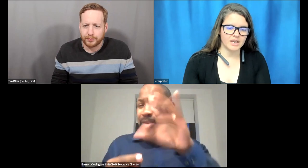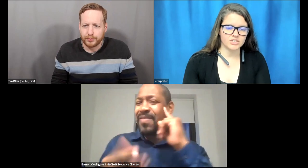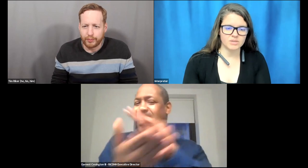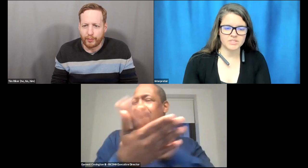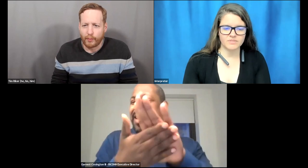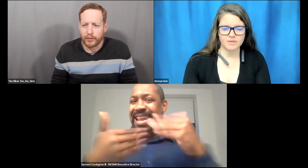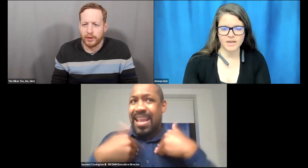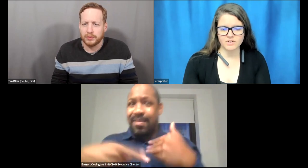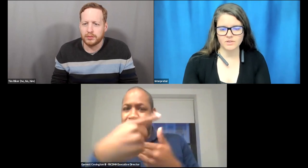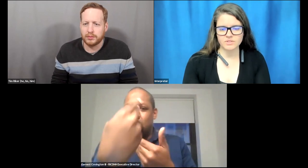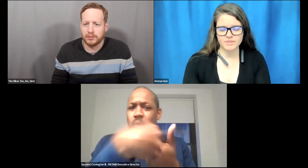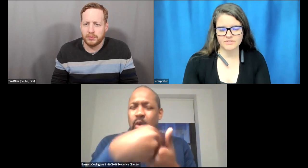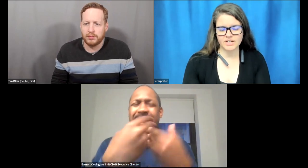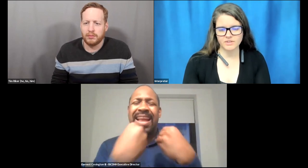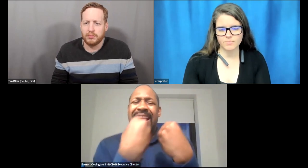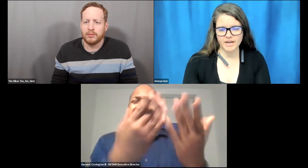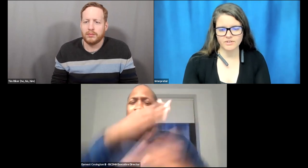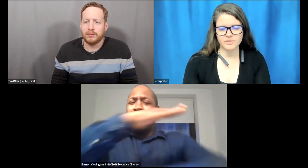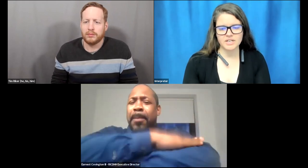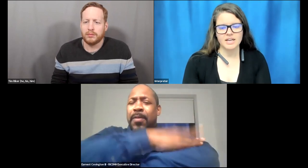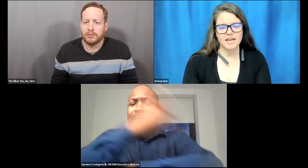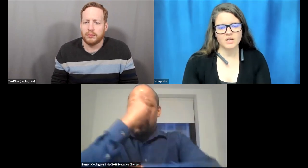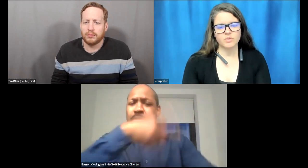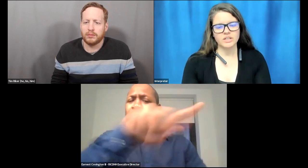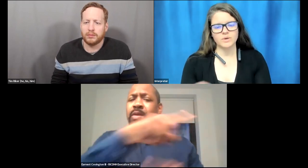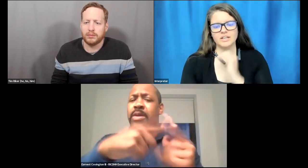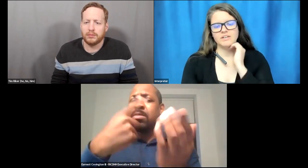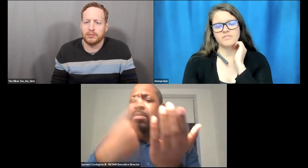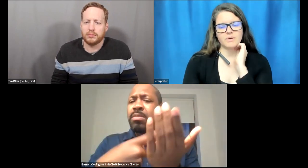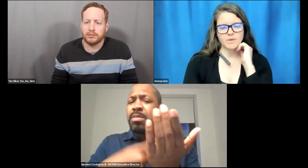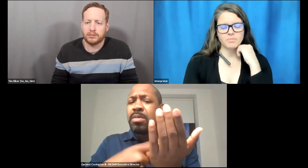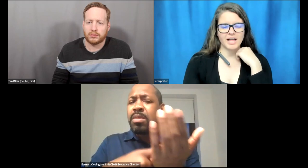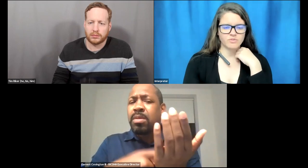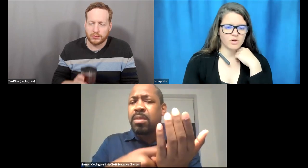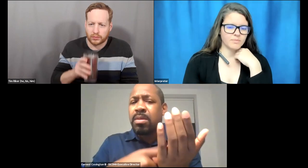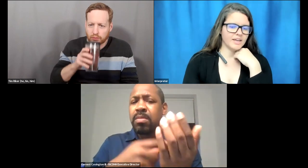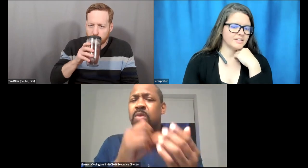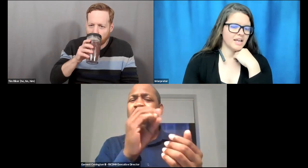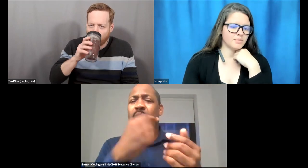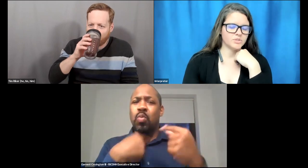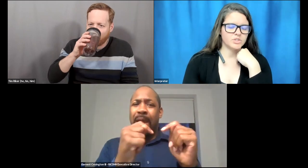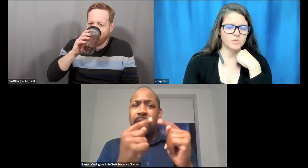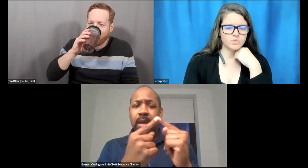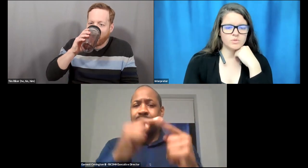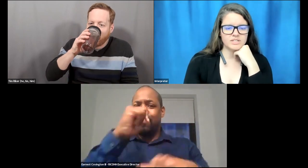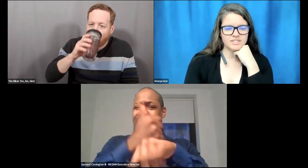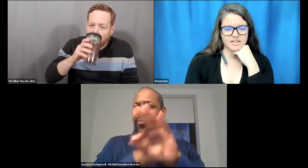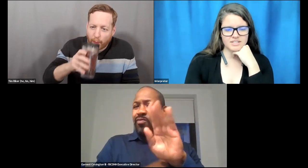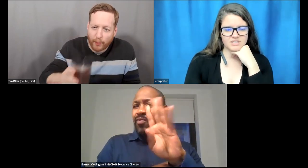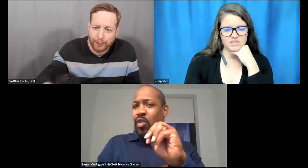Asia Pacific background, Pacific Islander background, and I really want to give them a platform and a table to discuss these